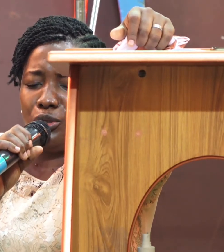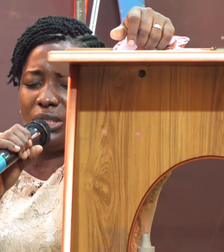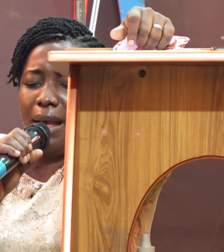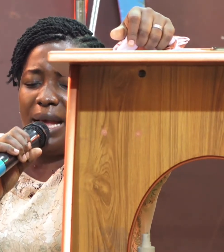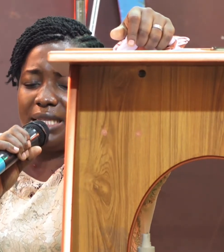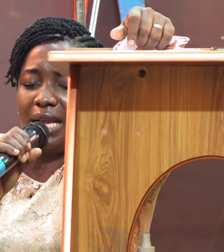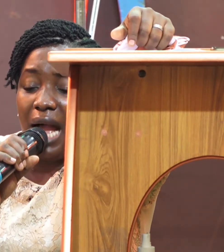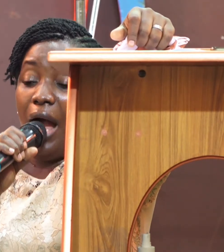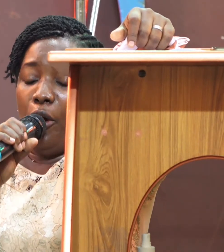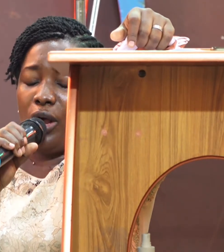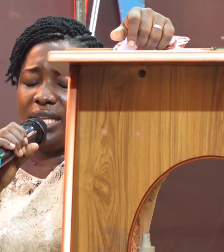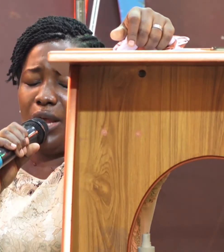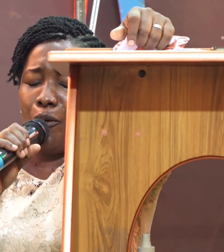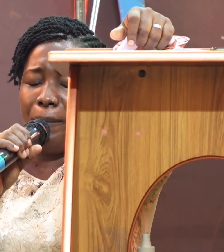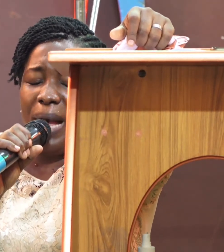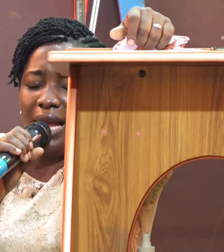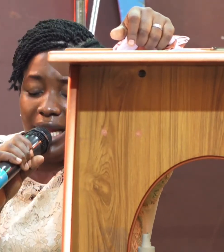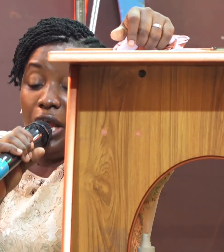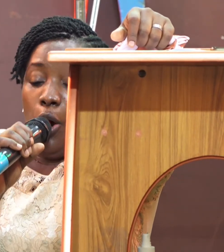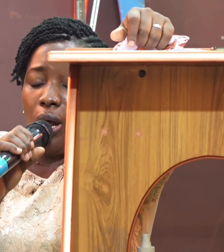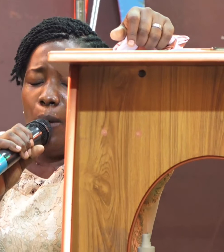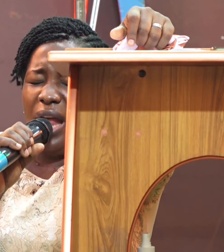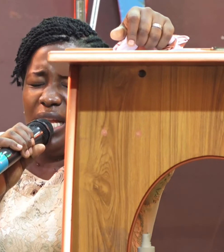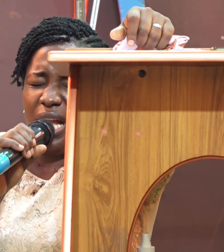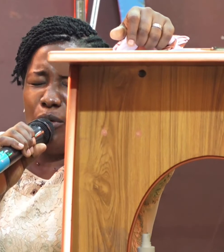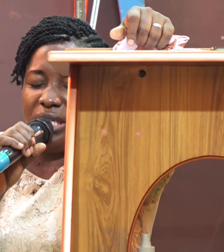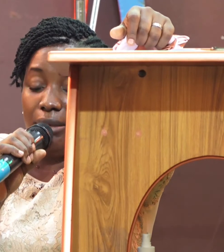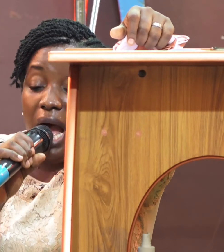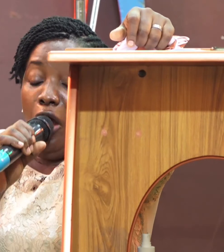kumutogena kuchusa mateka. Okache kubipande.